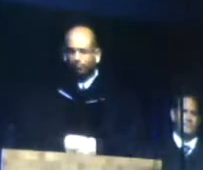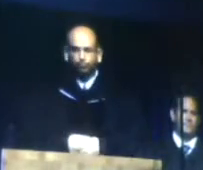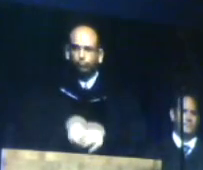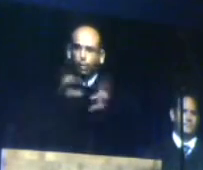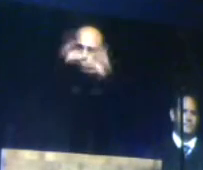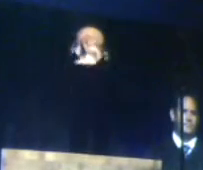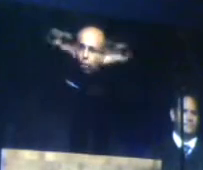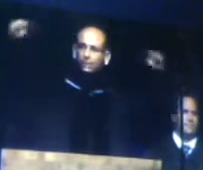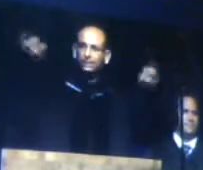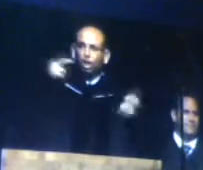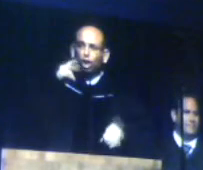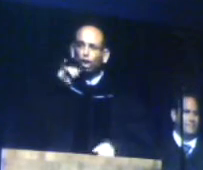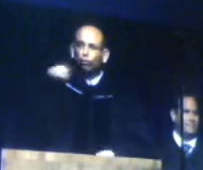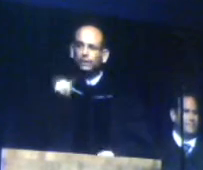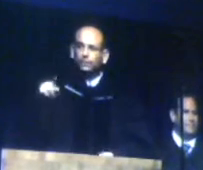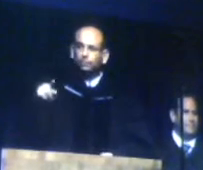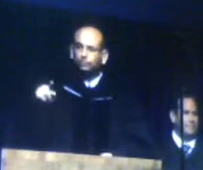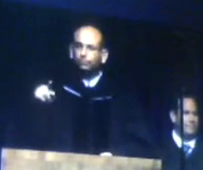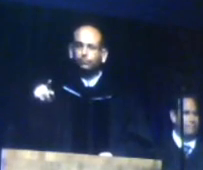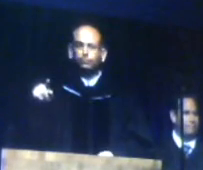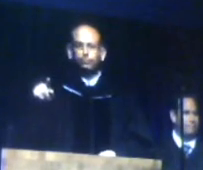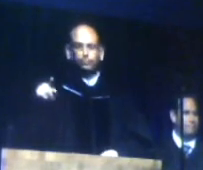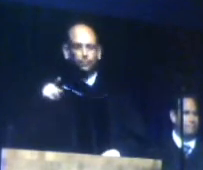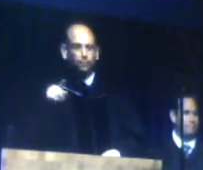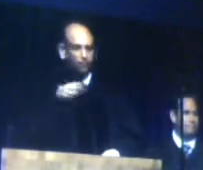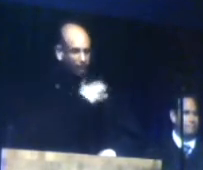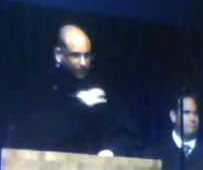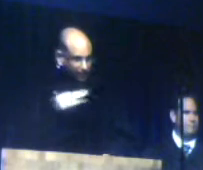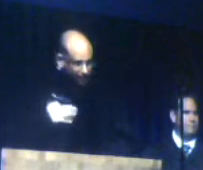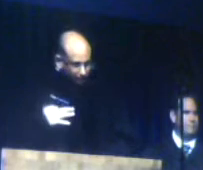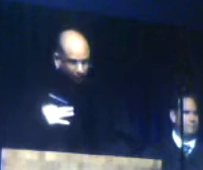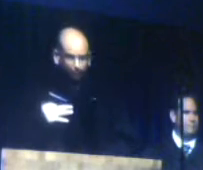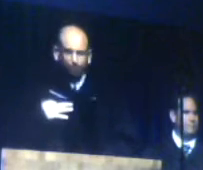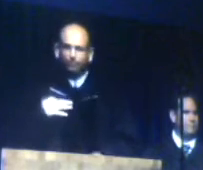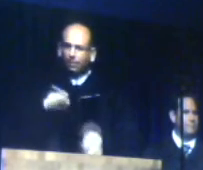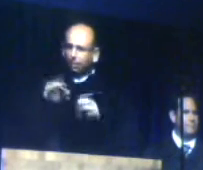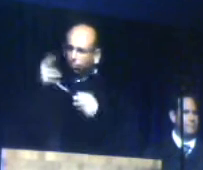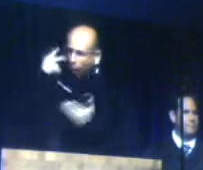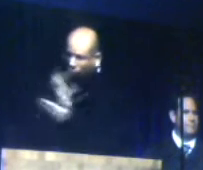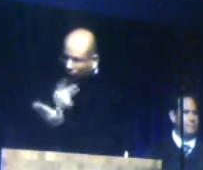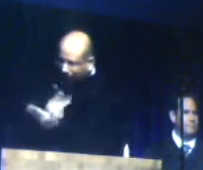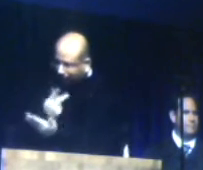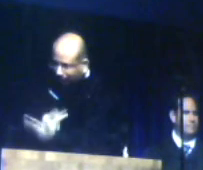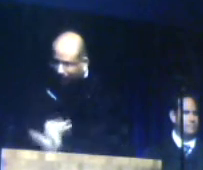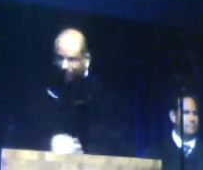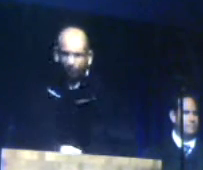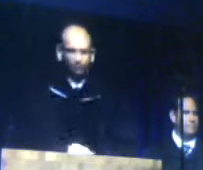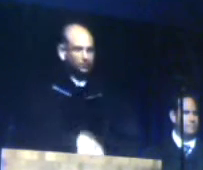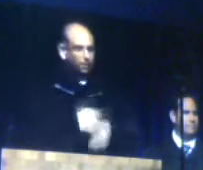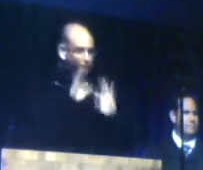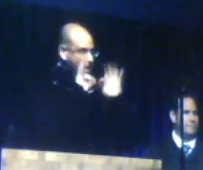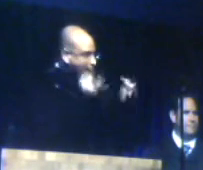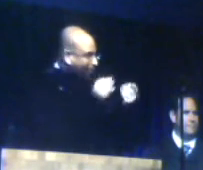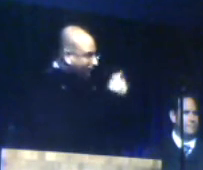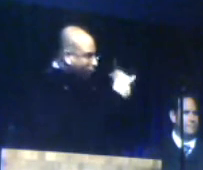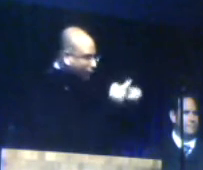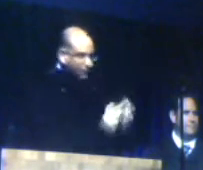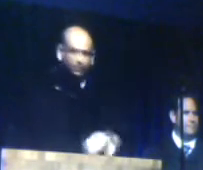Thank you, President Hurwitz, faculty, graduates, family, and